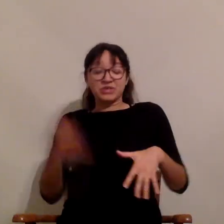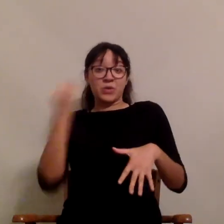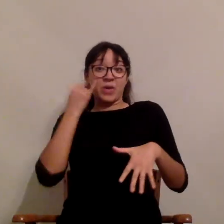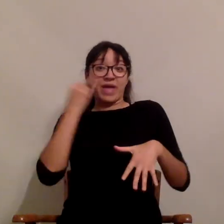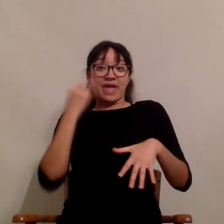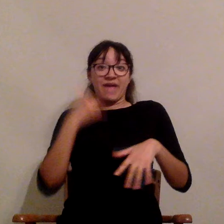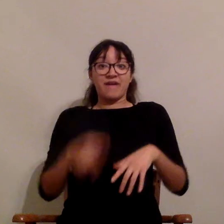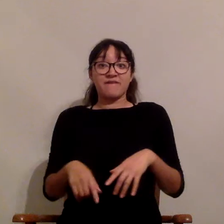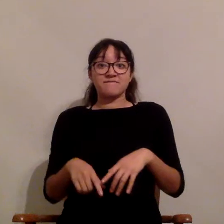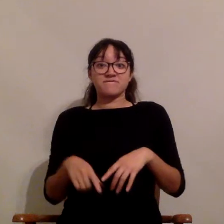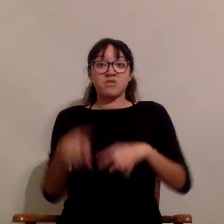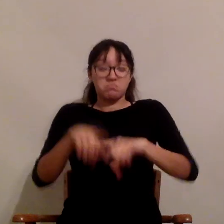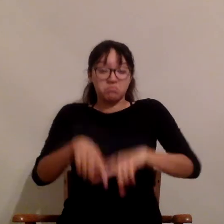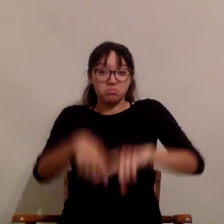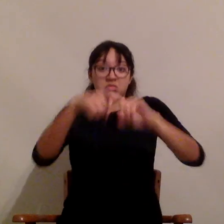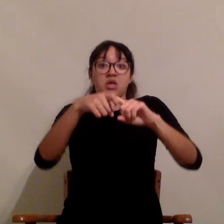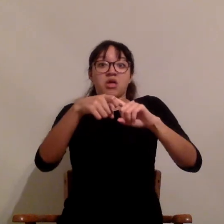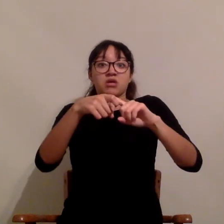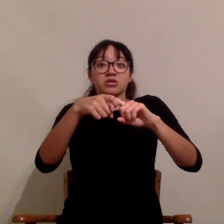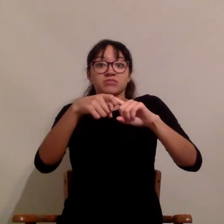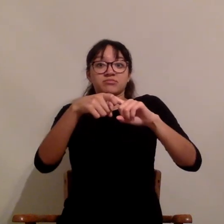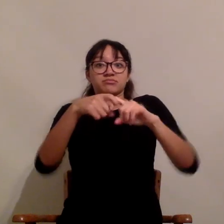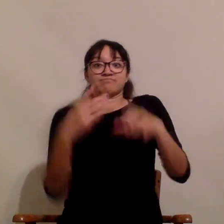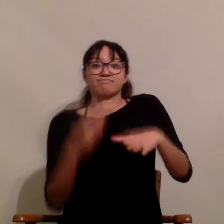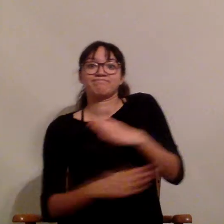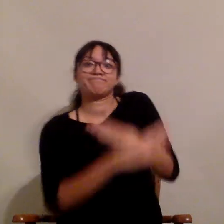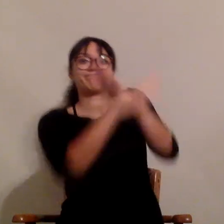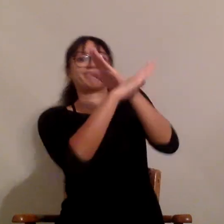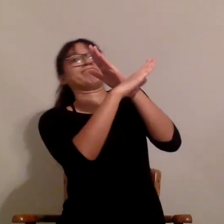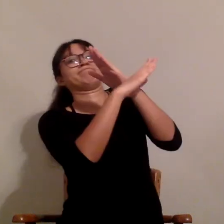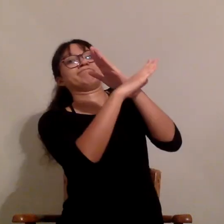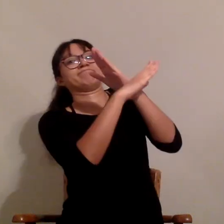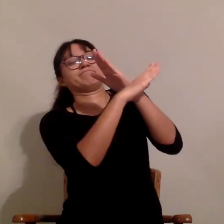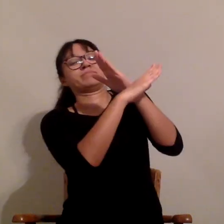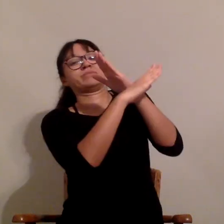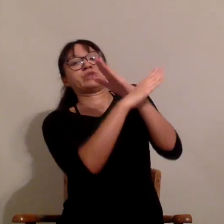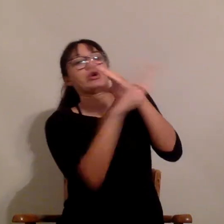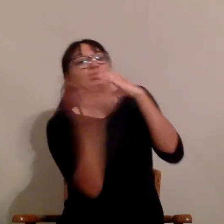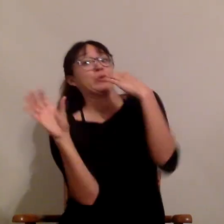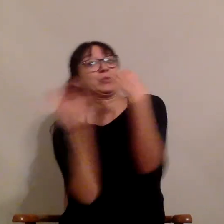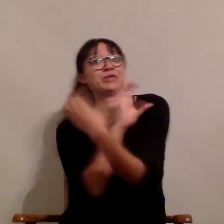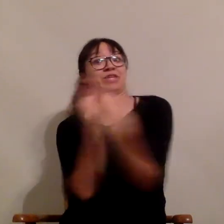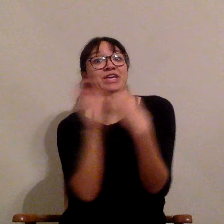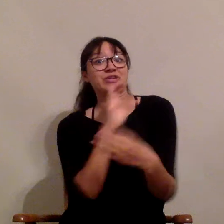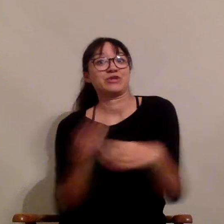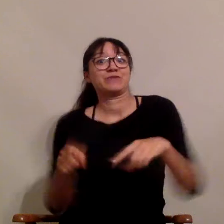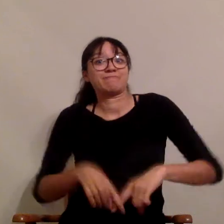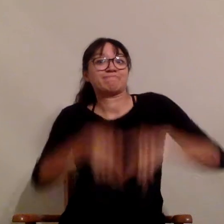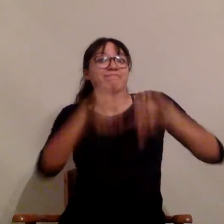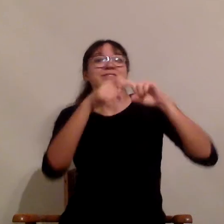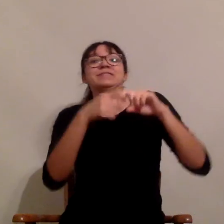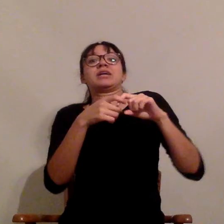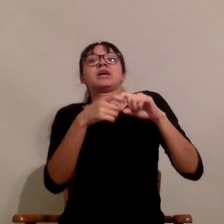drug cocktail that we developed, we can stop the communication between cancer cells and slow down the spread